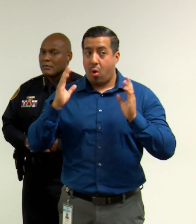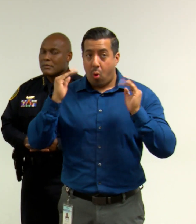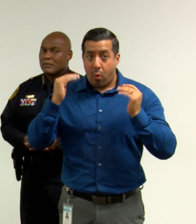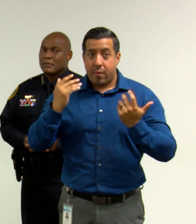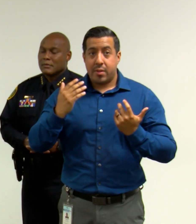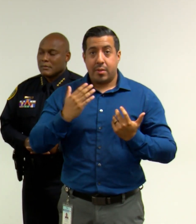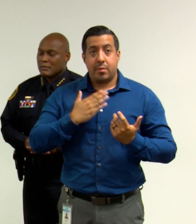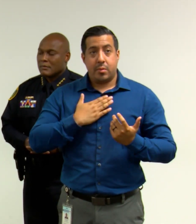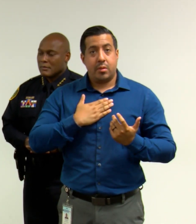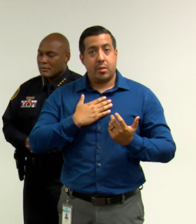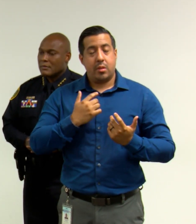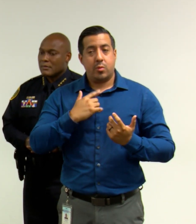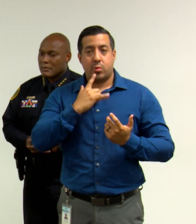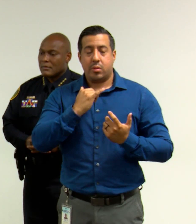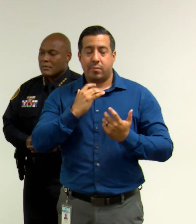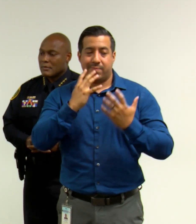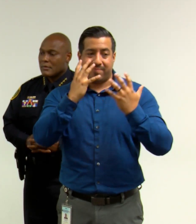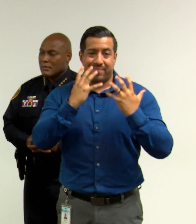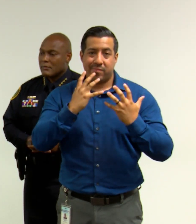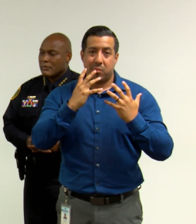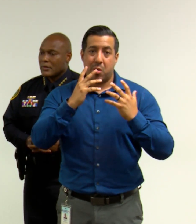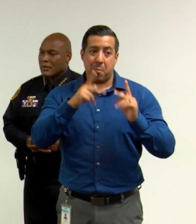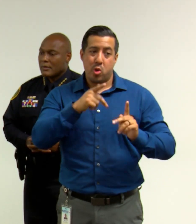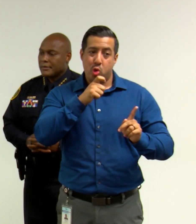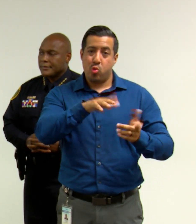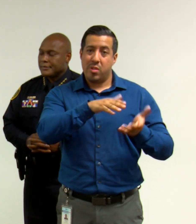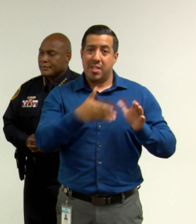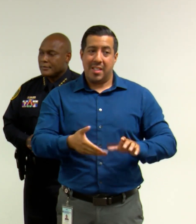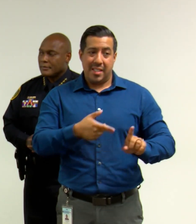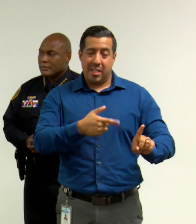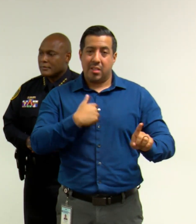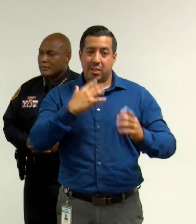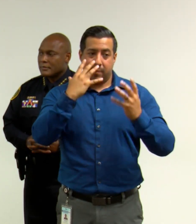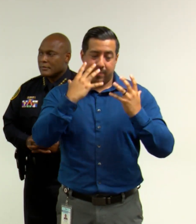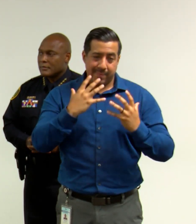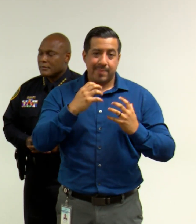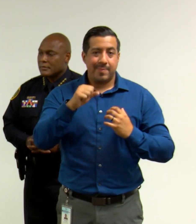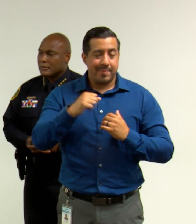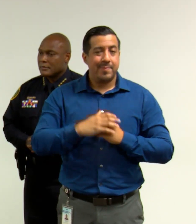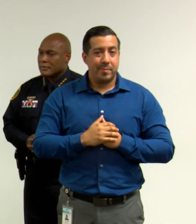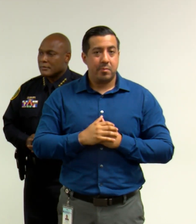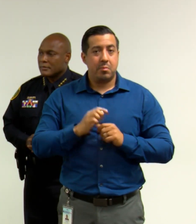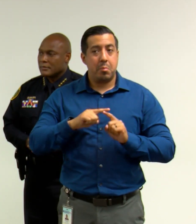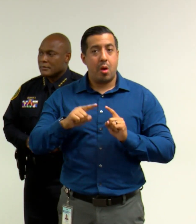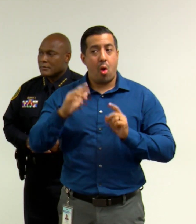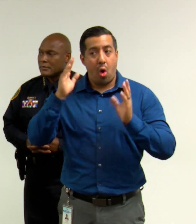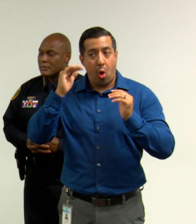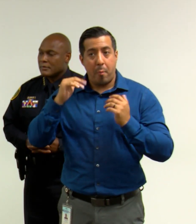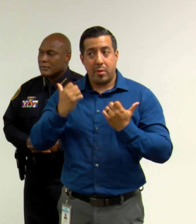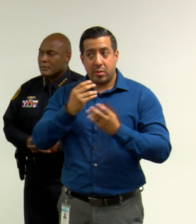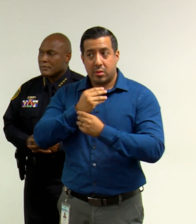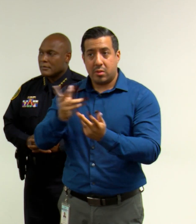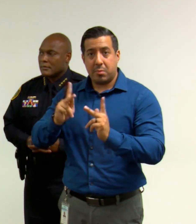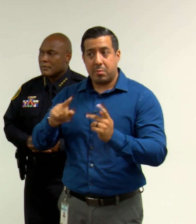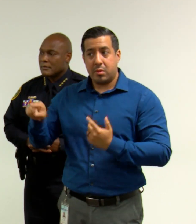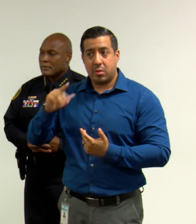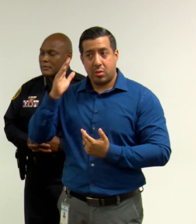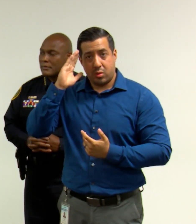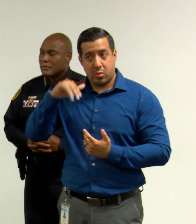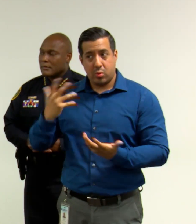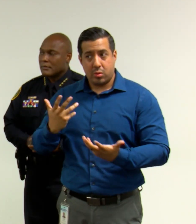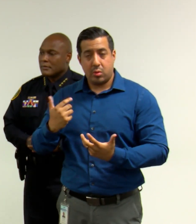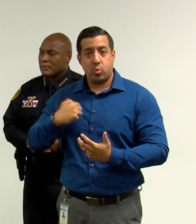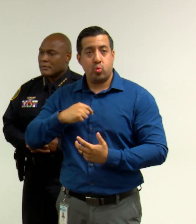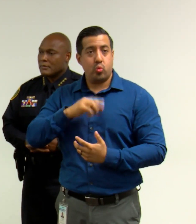my condolences go out even to the person who lost his life. But hopefully this will let people know that in this city, we're going to